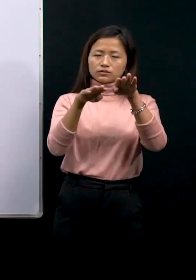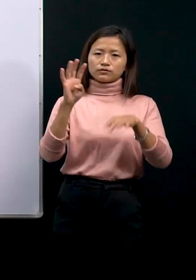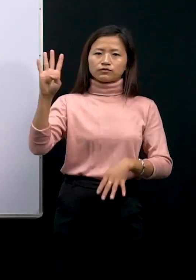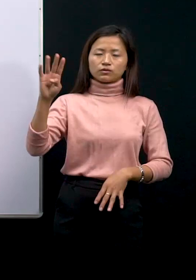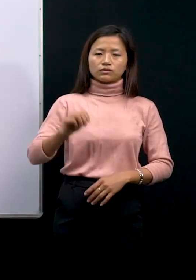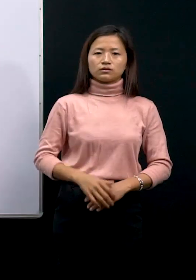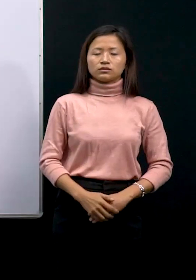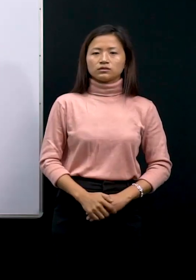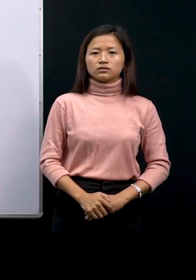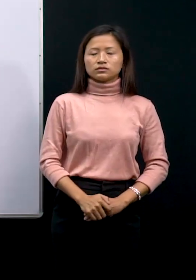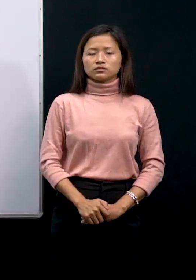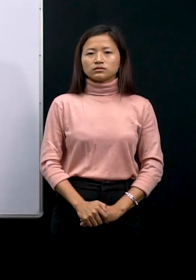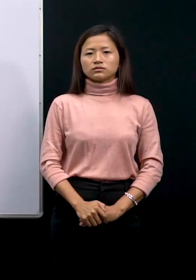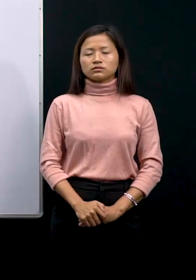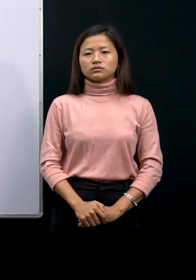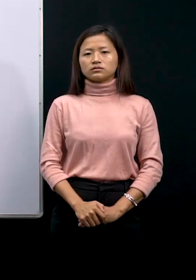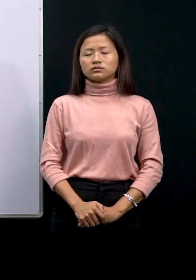Is that now? Yes.